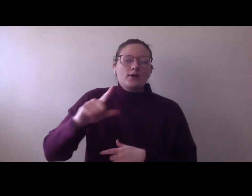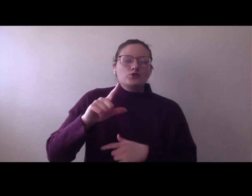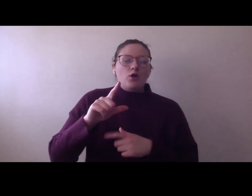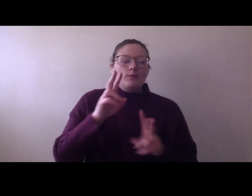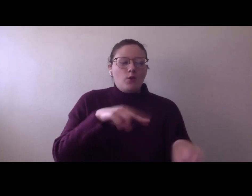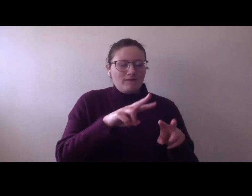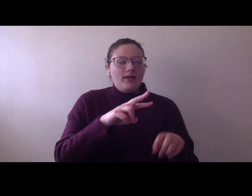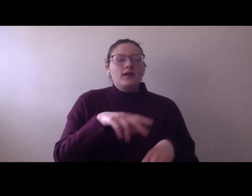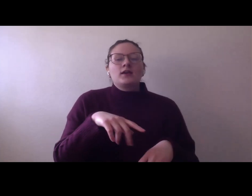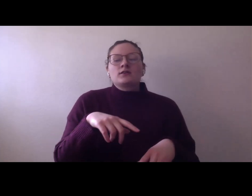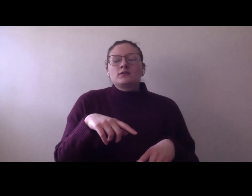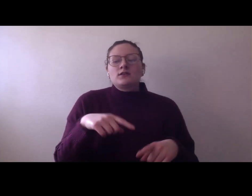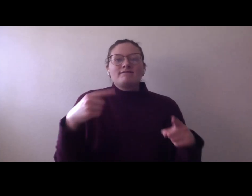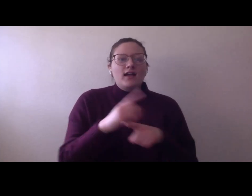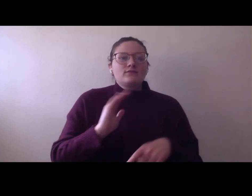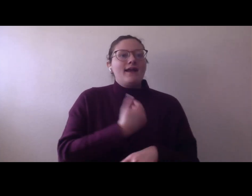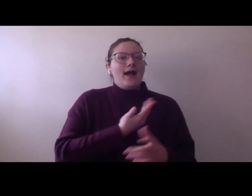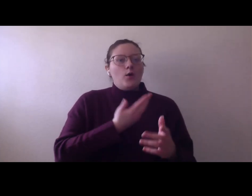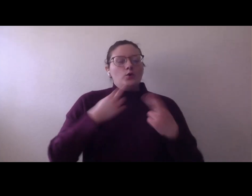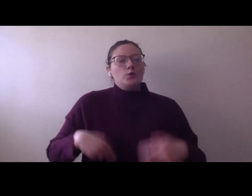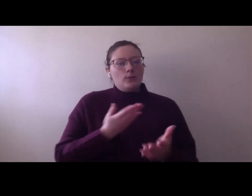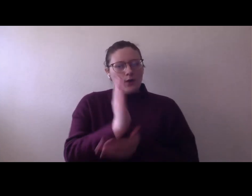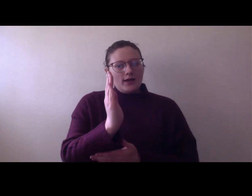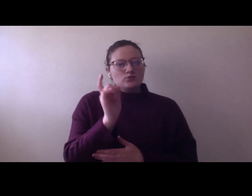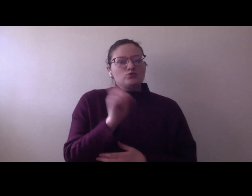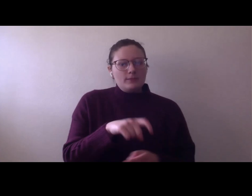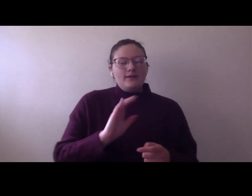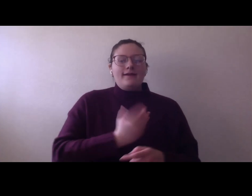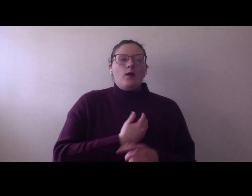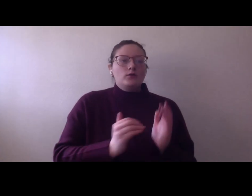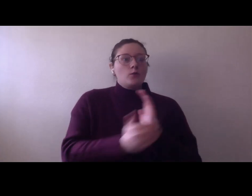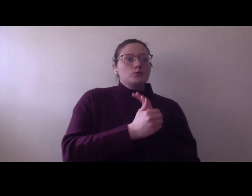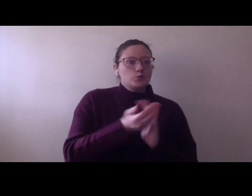violation of our human rights, constitutional rights.